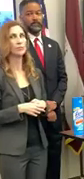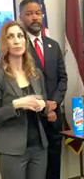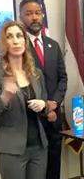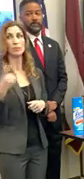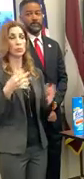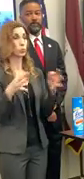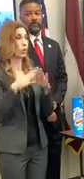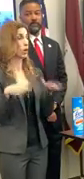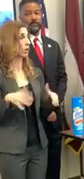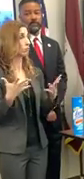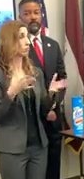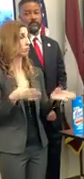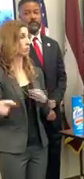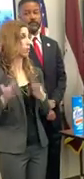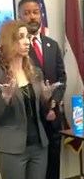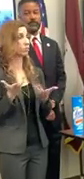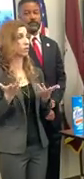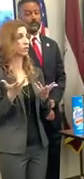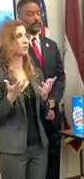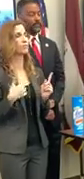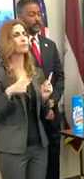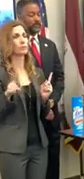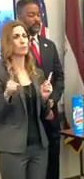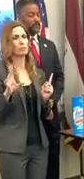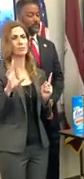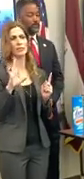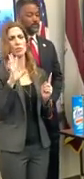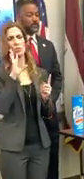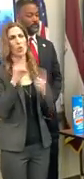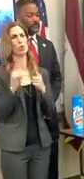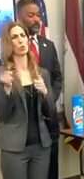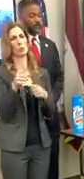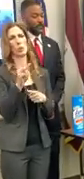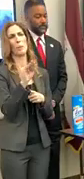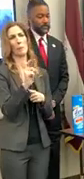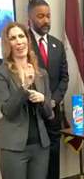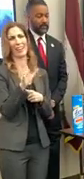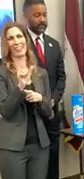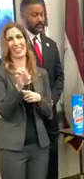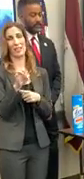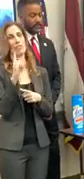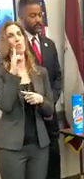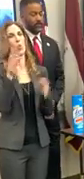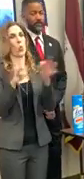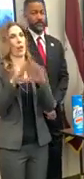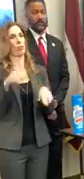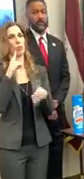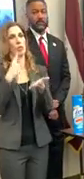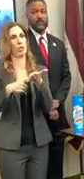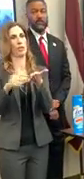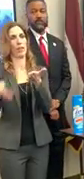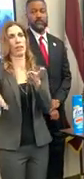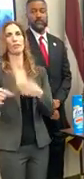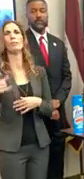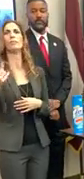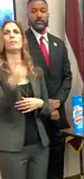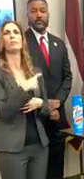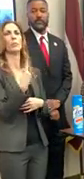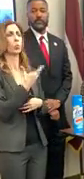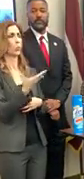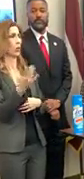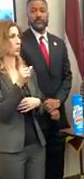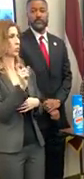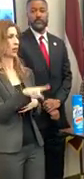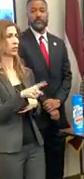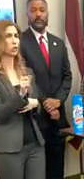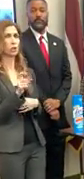Courthouse, any plans to I need to direct you to my case at the courthouse for that. One question a lot of people seem to